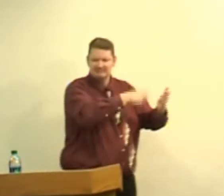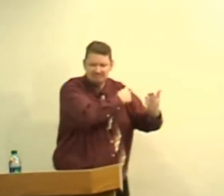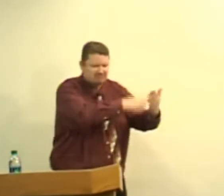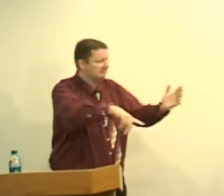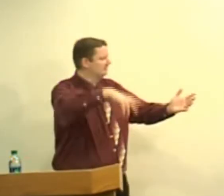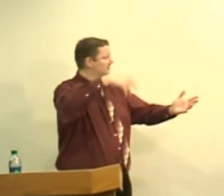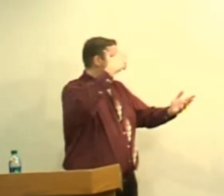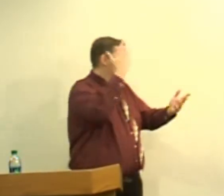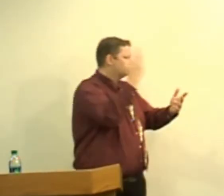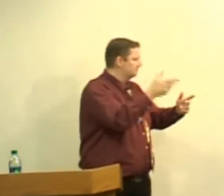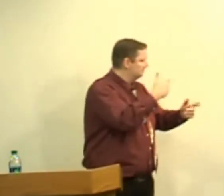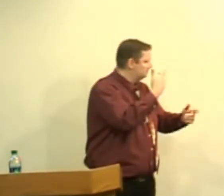maligned.